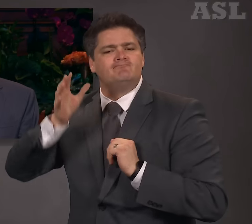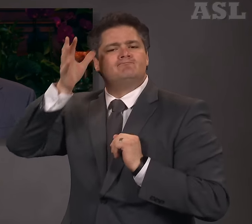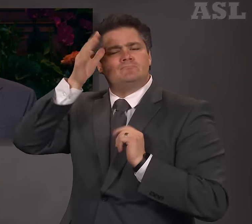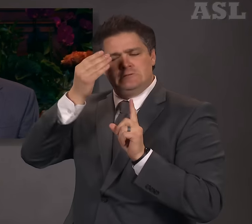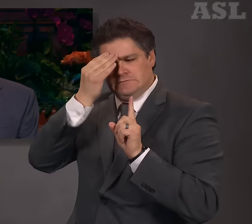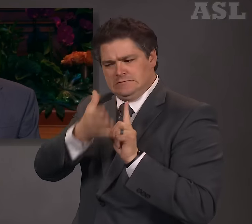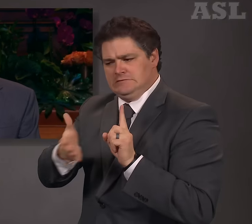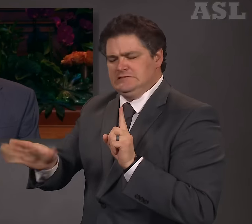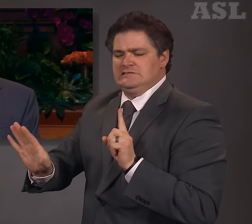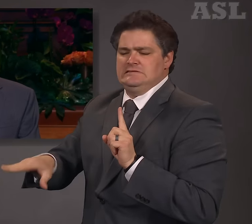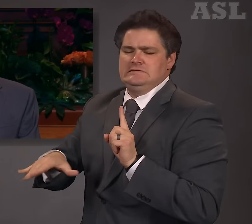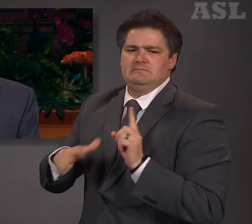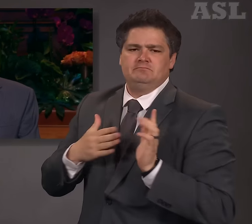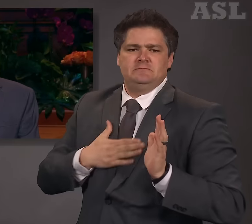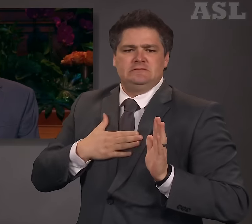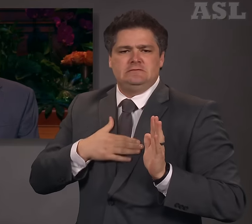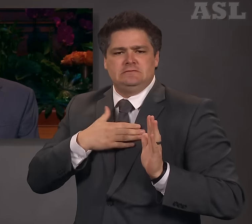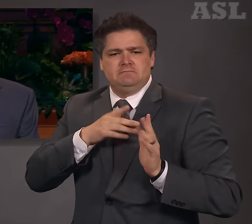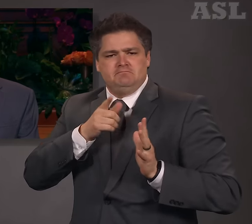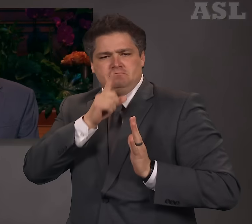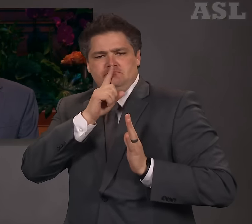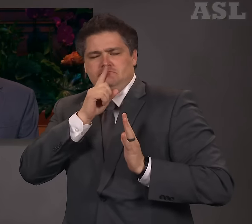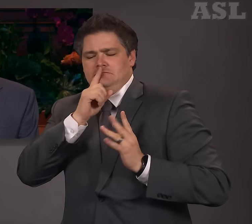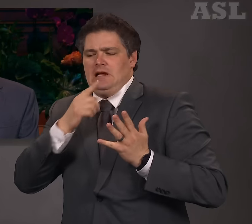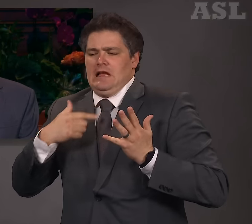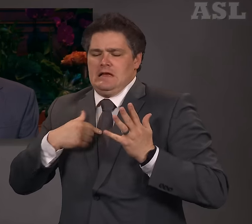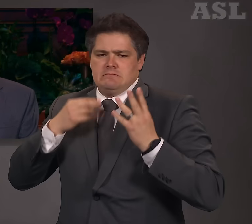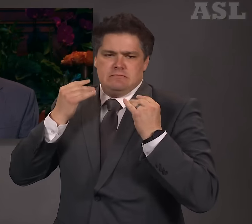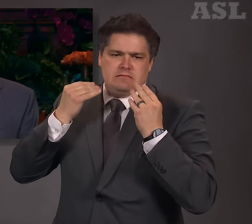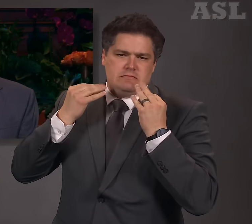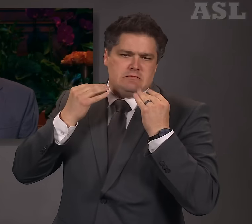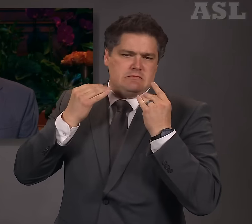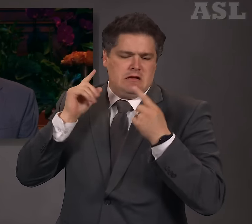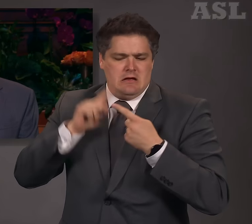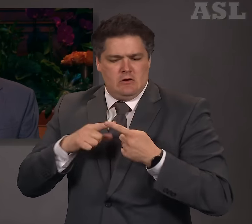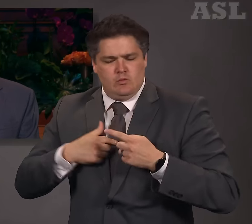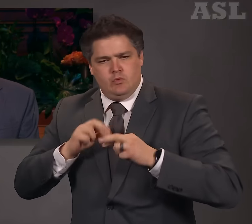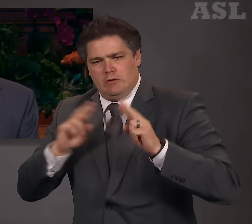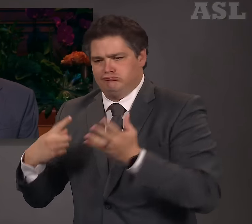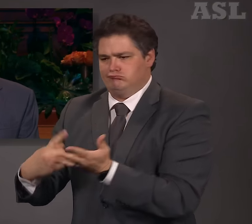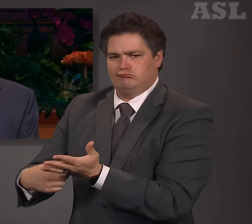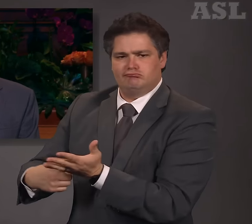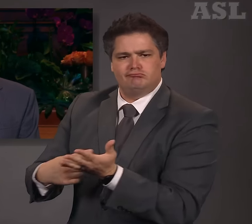circle, and the father said, "Please be silent until I'm ready to speak."